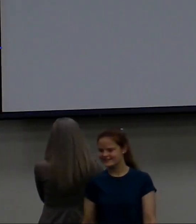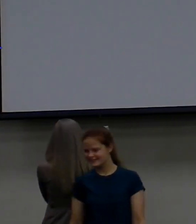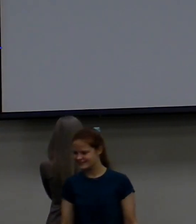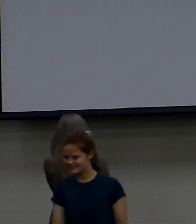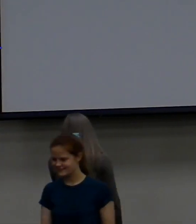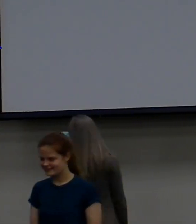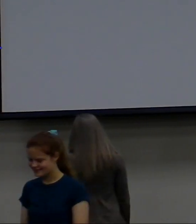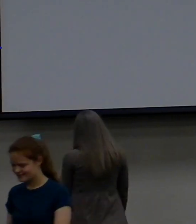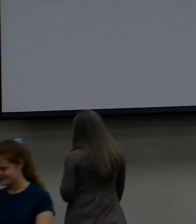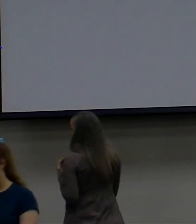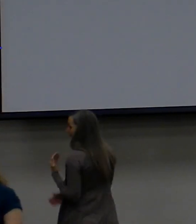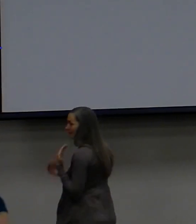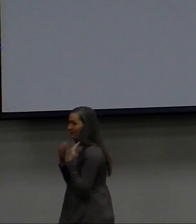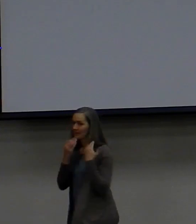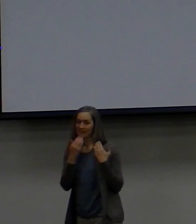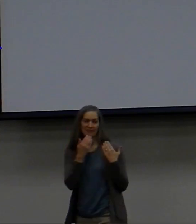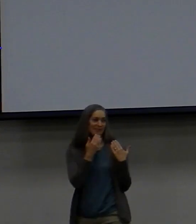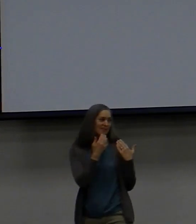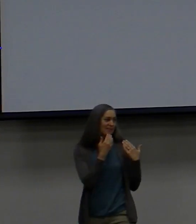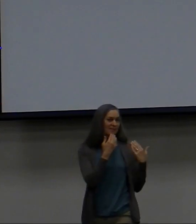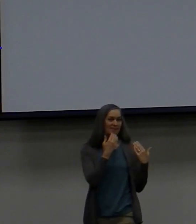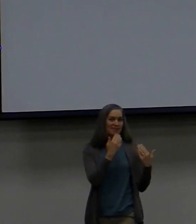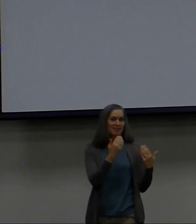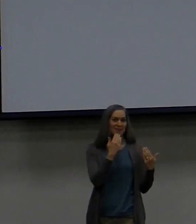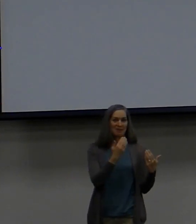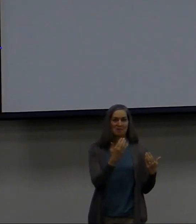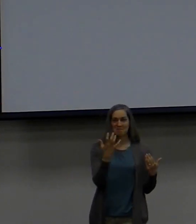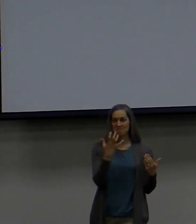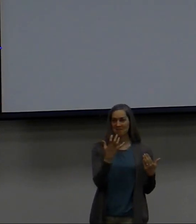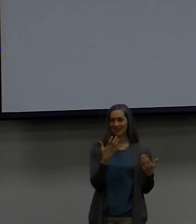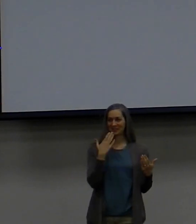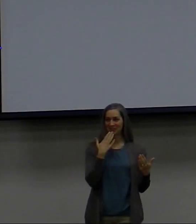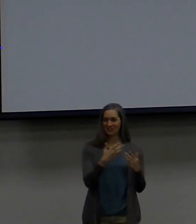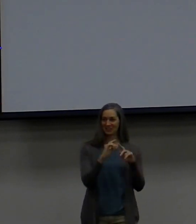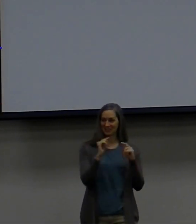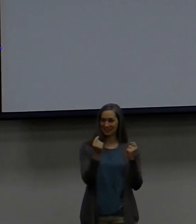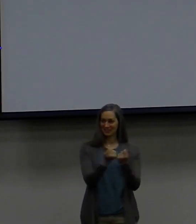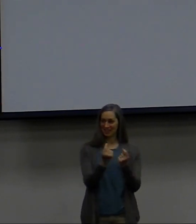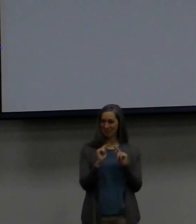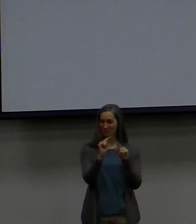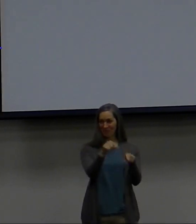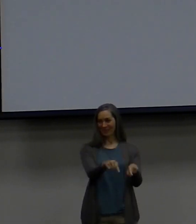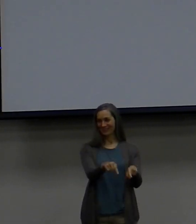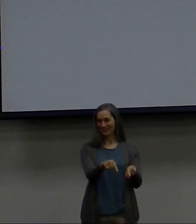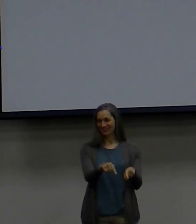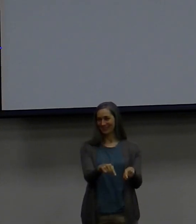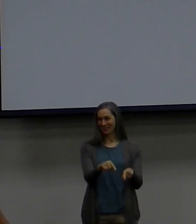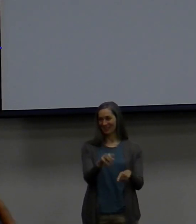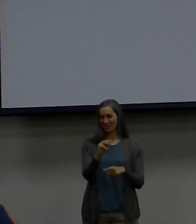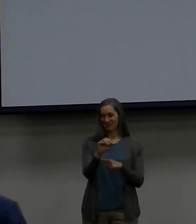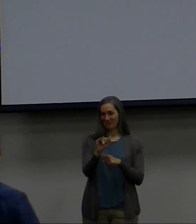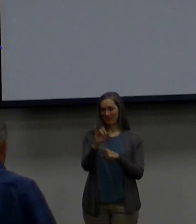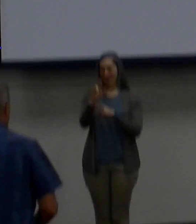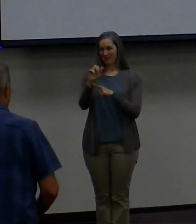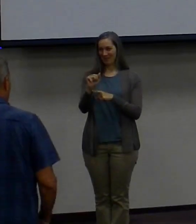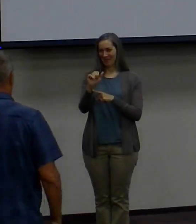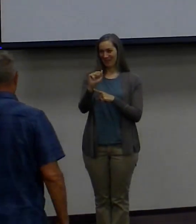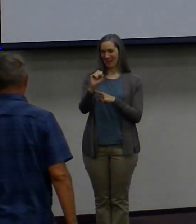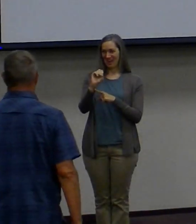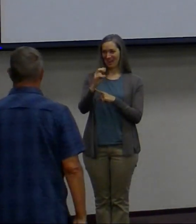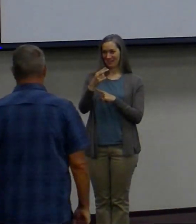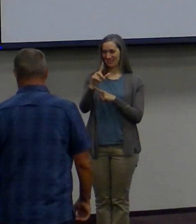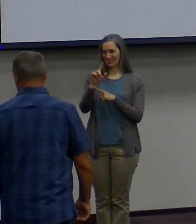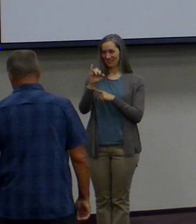Thank you, Luis. Man, what a team that was that you took down there. Myra, Ashley,